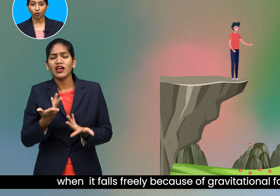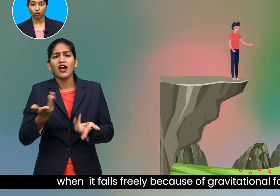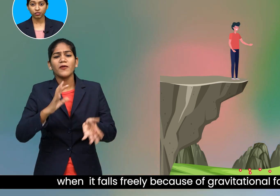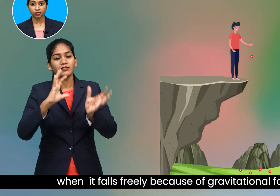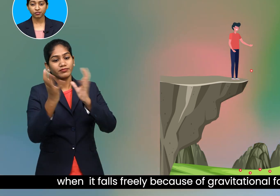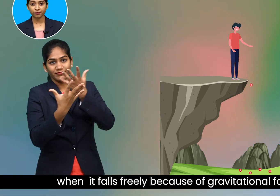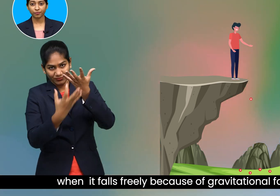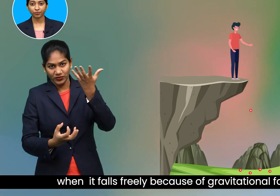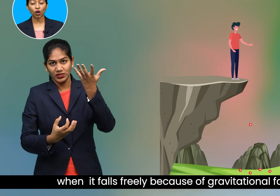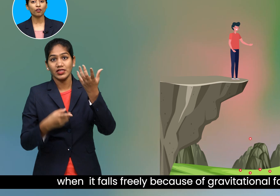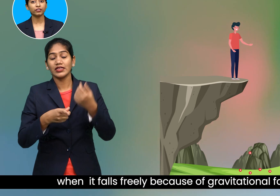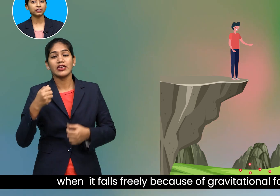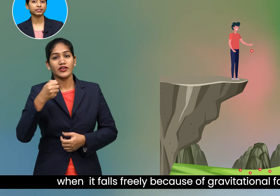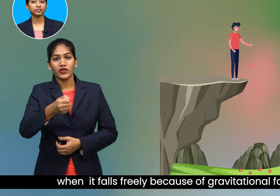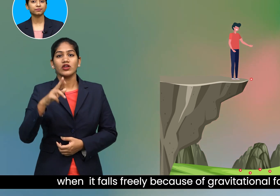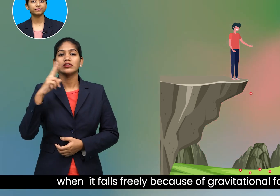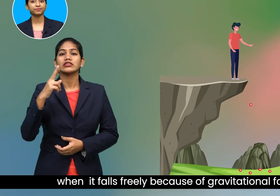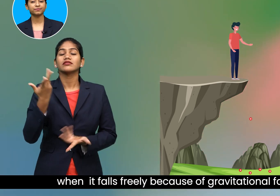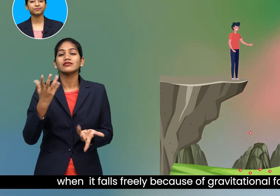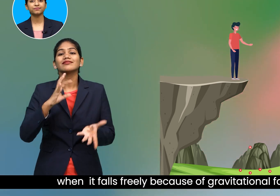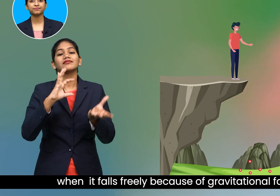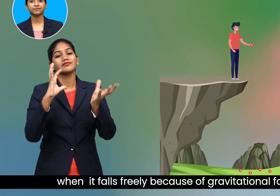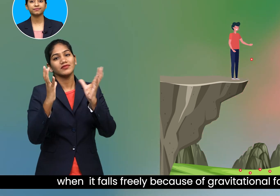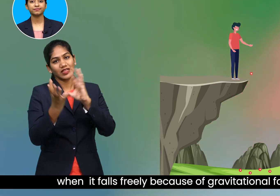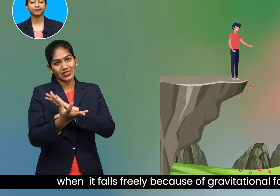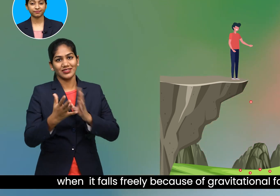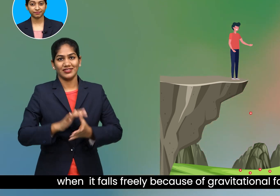gravitational force of earth.